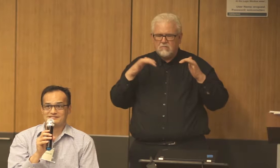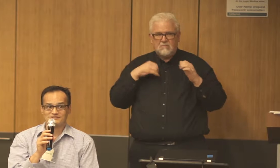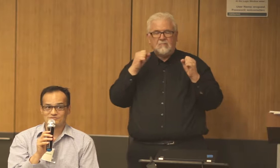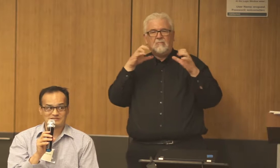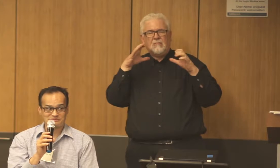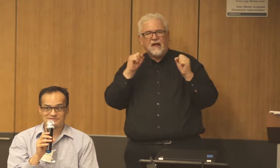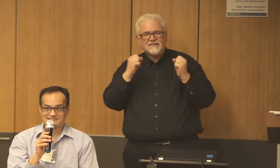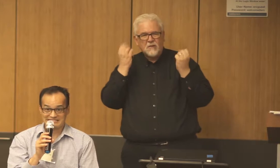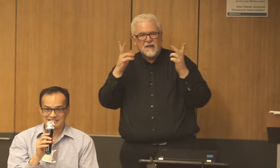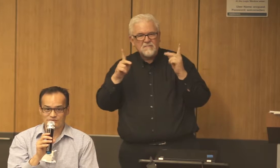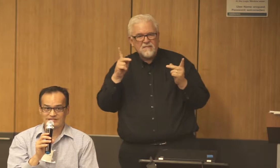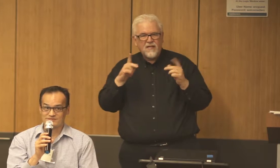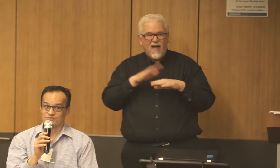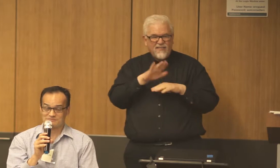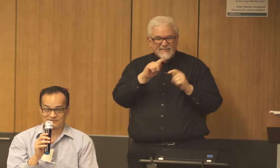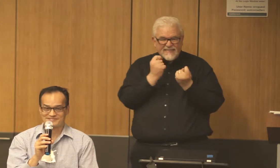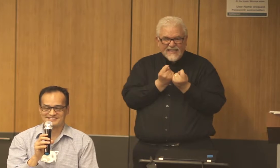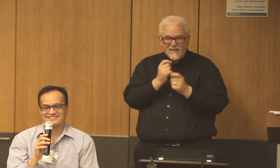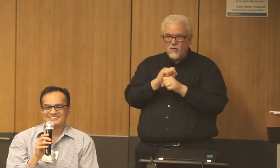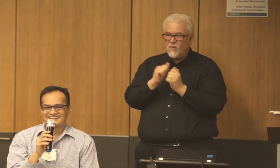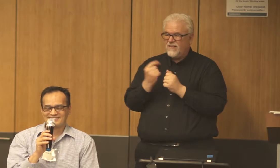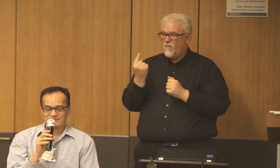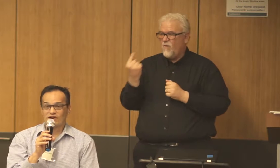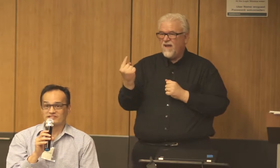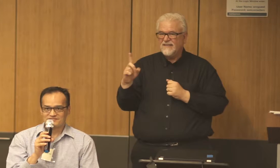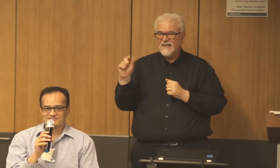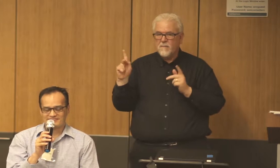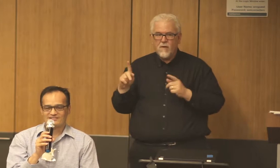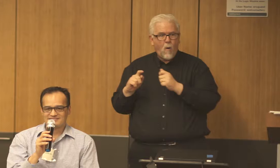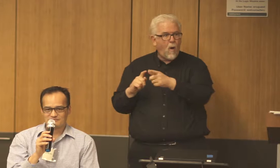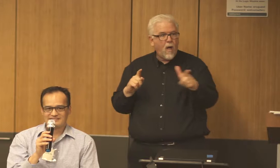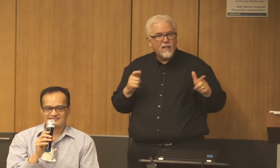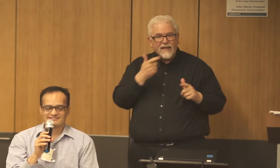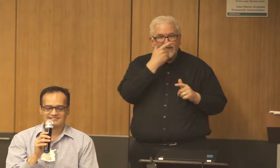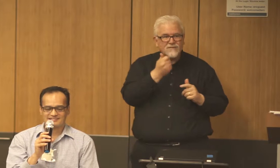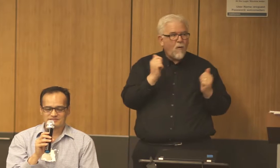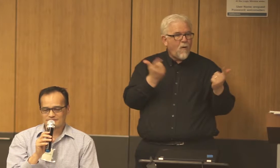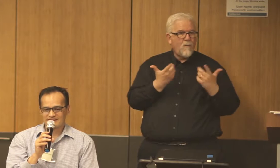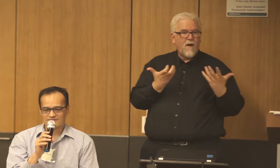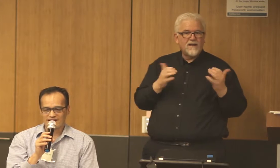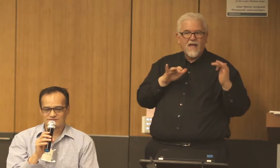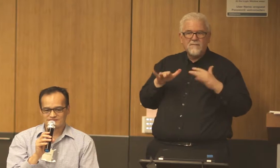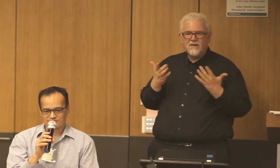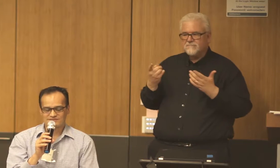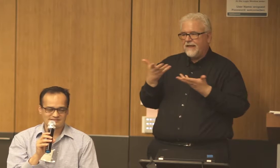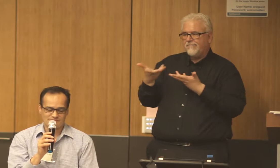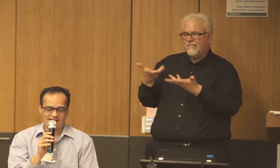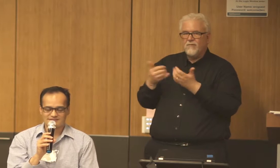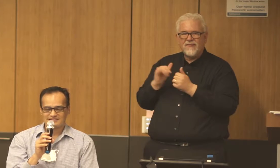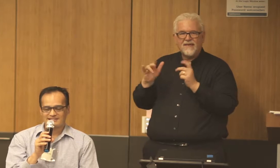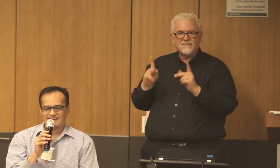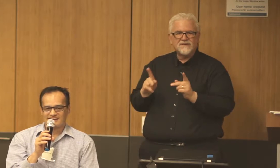I had no idea there was so many people in this team working with this one person, and they're all interested. They all need to be here because they might interact with this